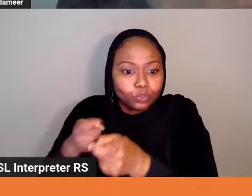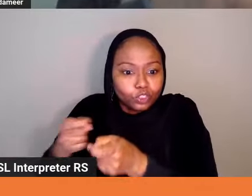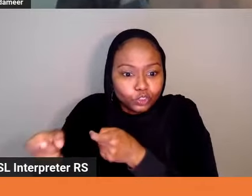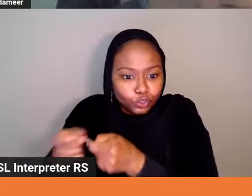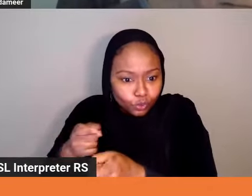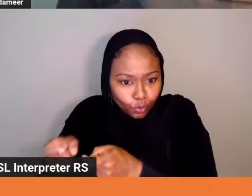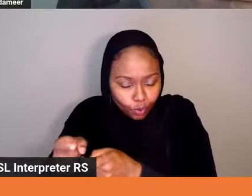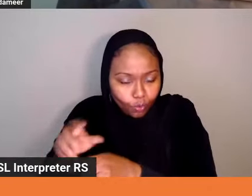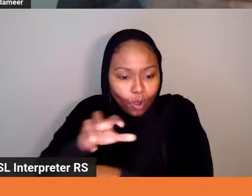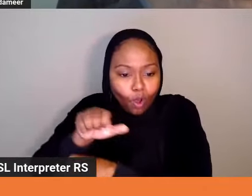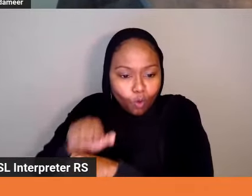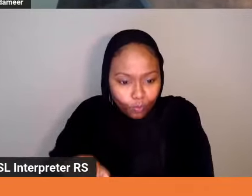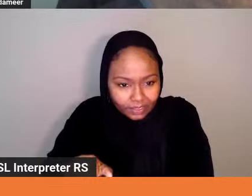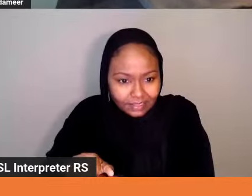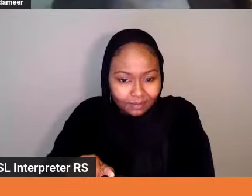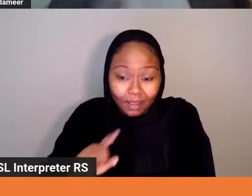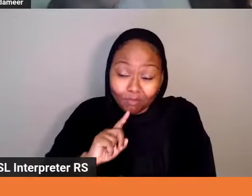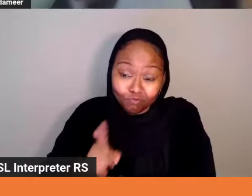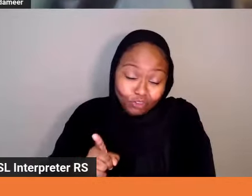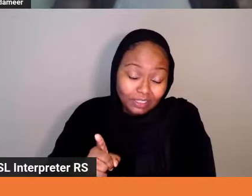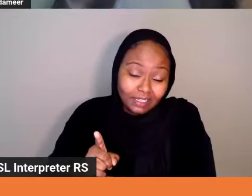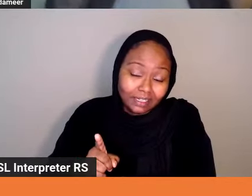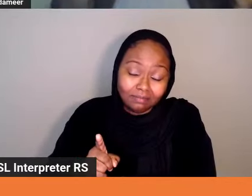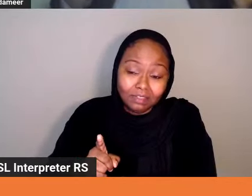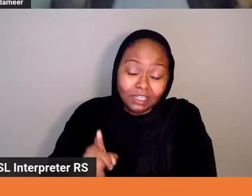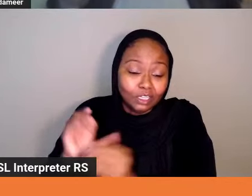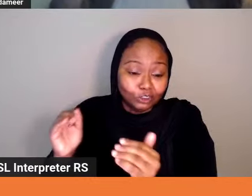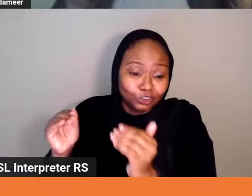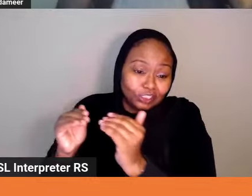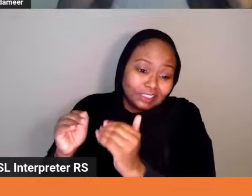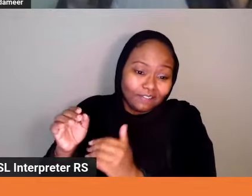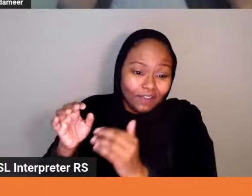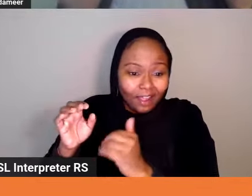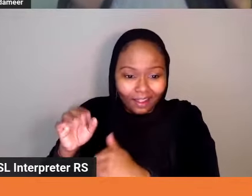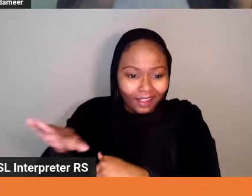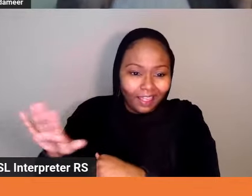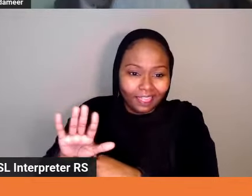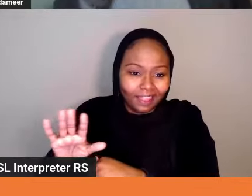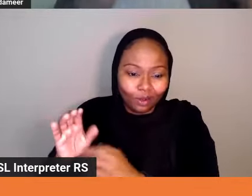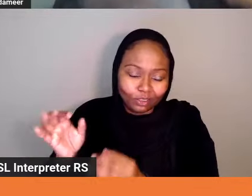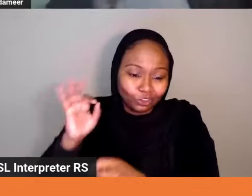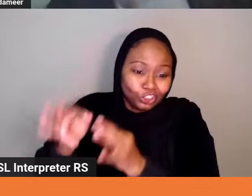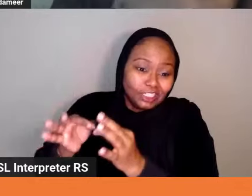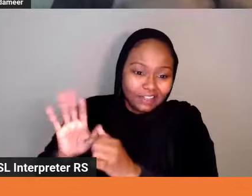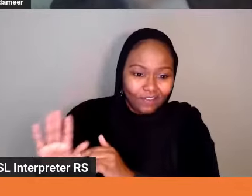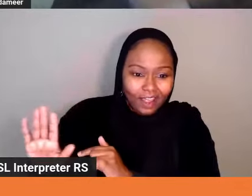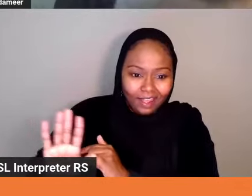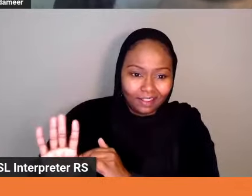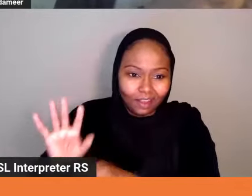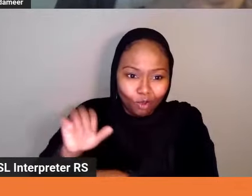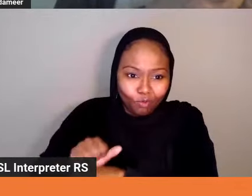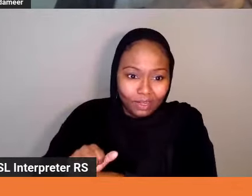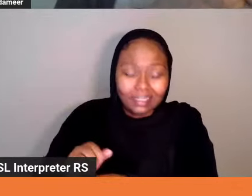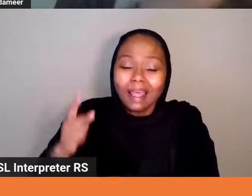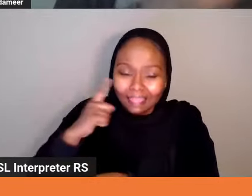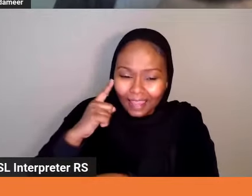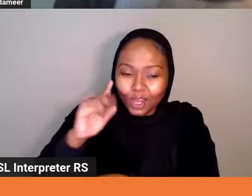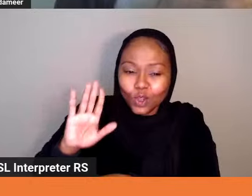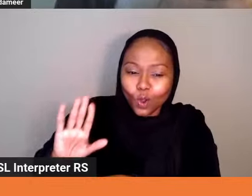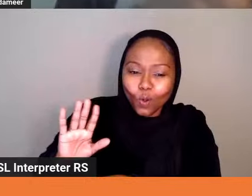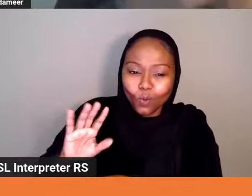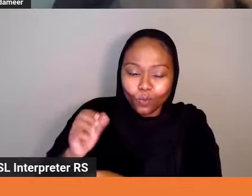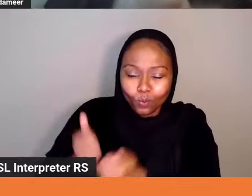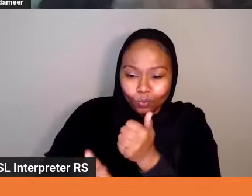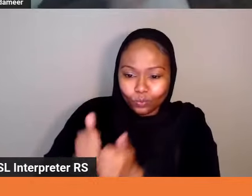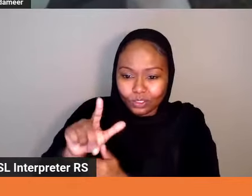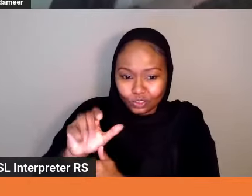and to justify their arrest. So actually, they know very well which amendments to do to the law immediately